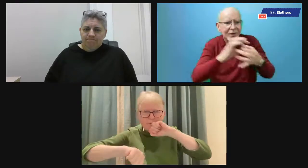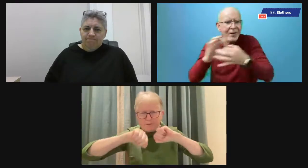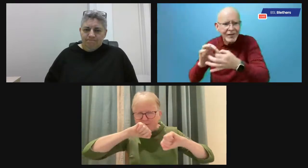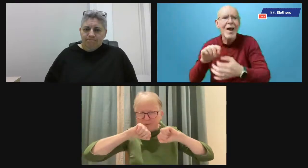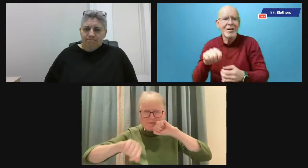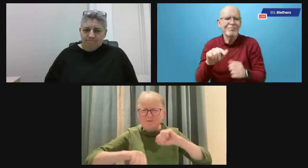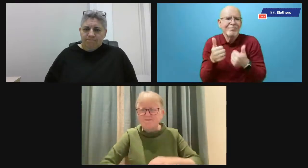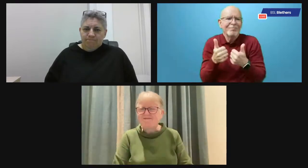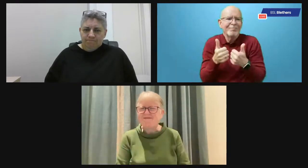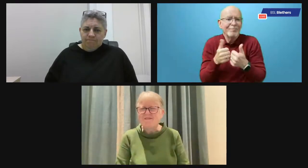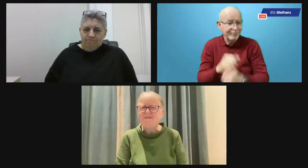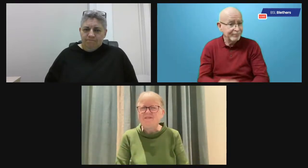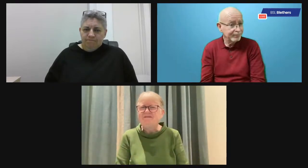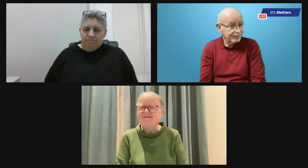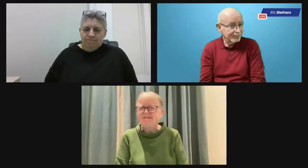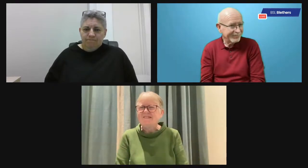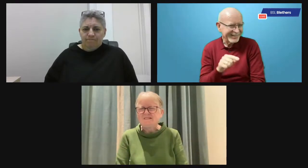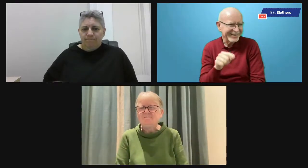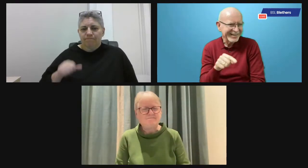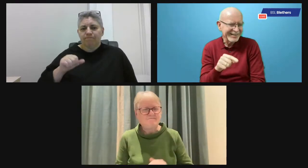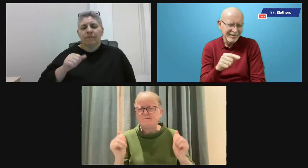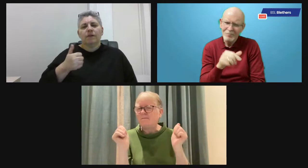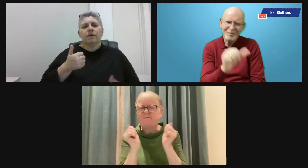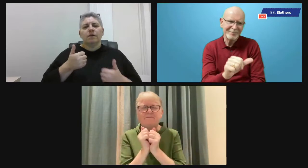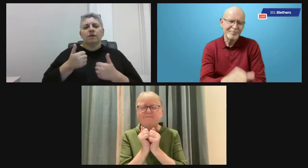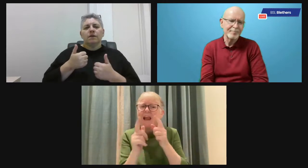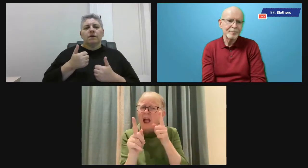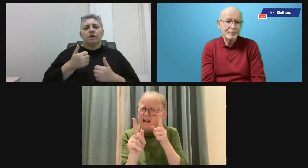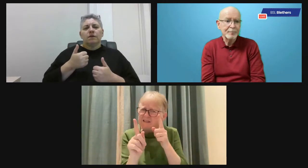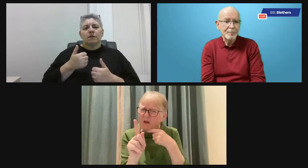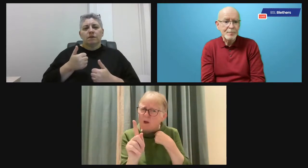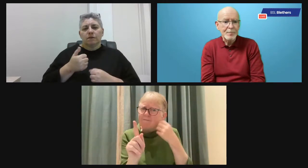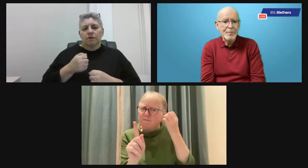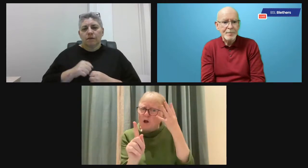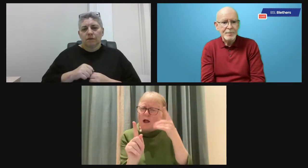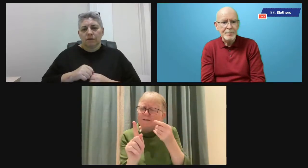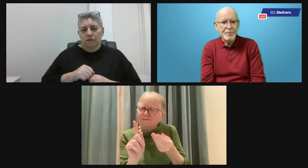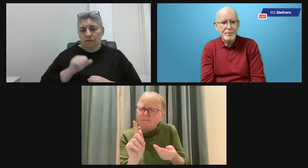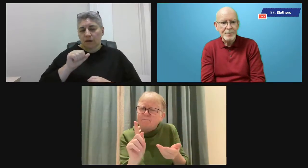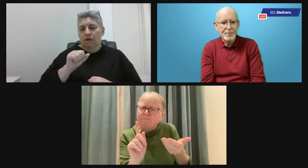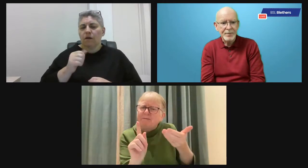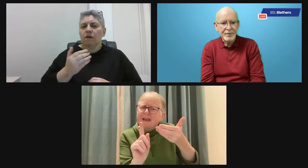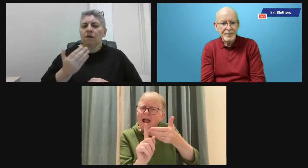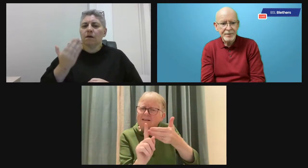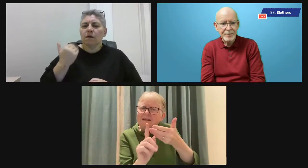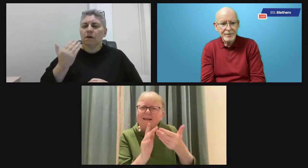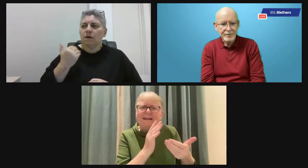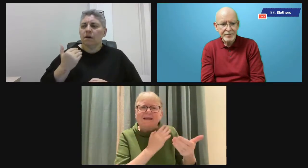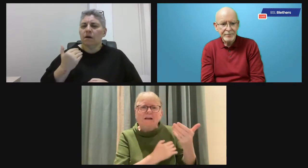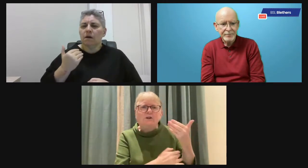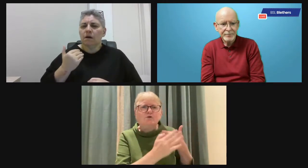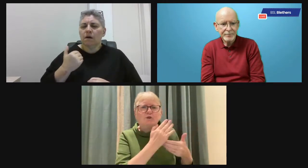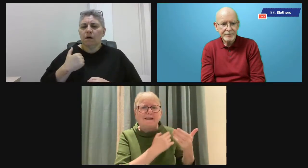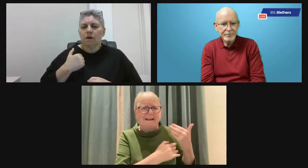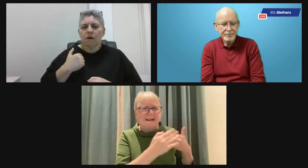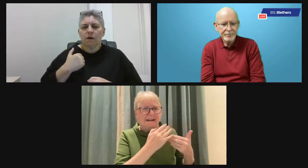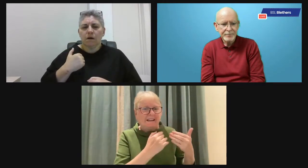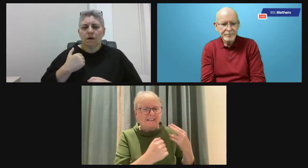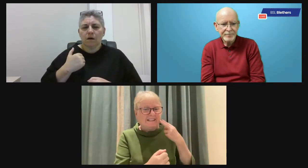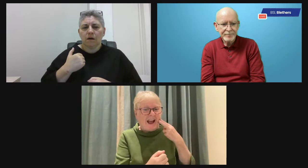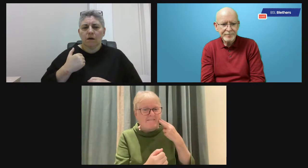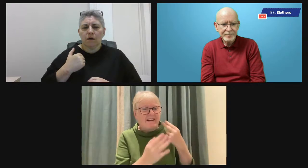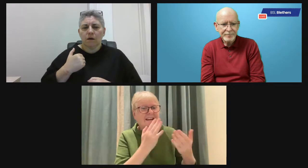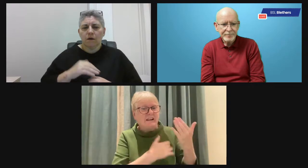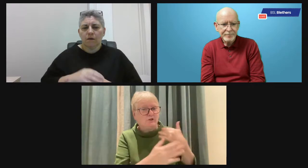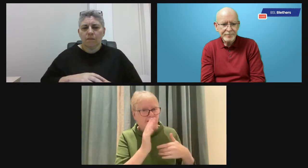Um, Really helped people. It was such an important basis for yeah, many and it people. linked to Yeah, teaching so absolutely beautifully. agree. And one thing that I forgot to say